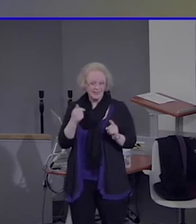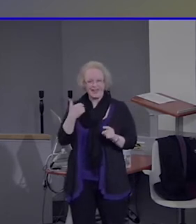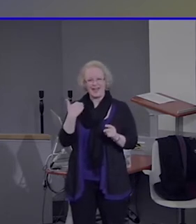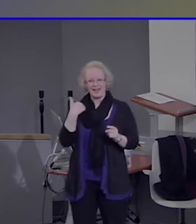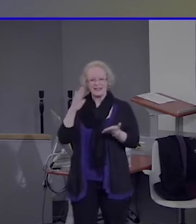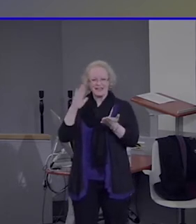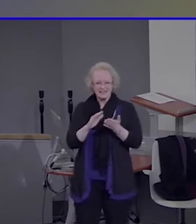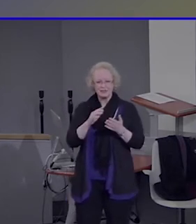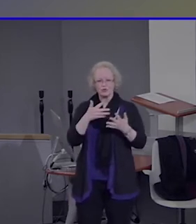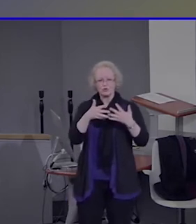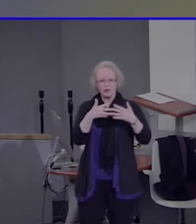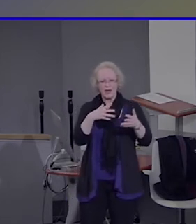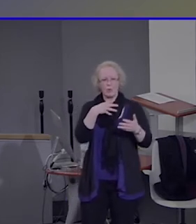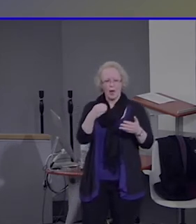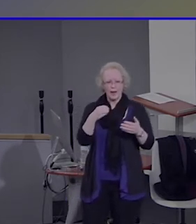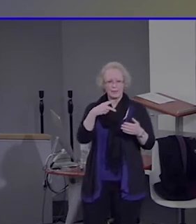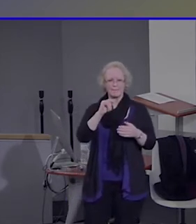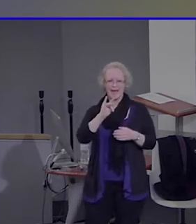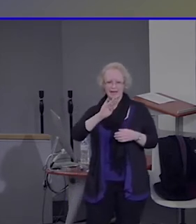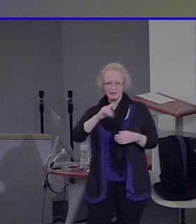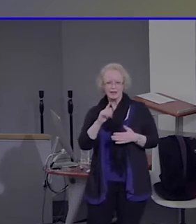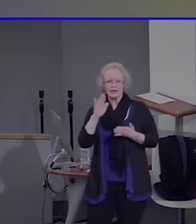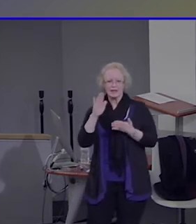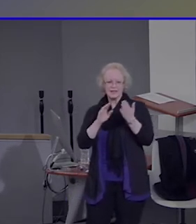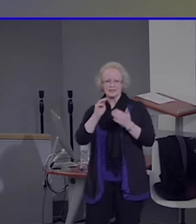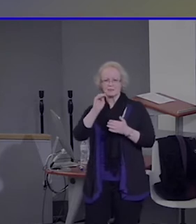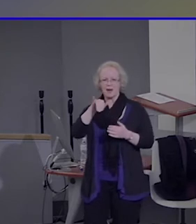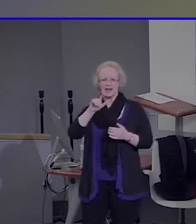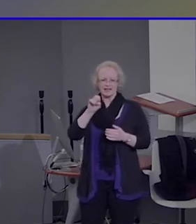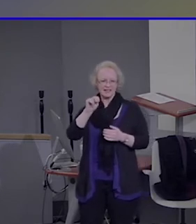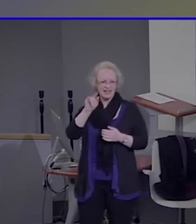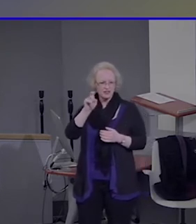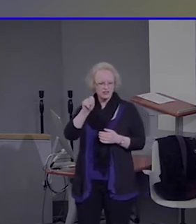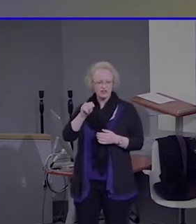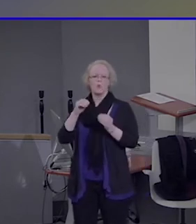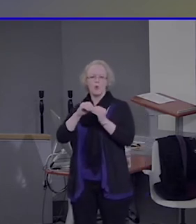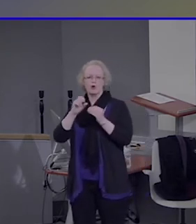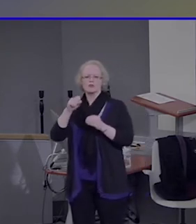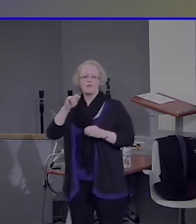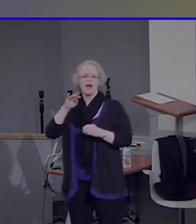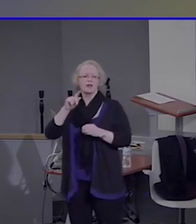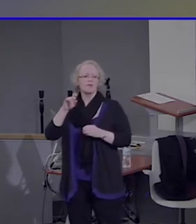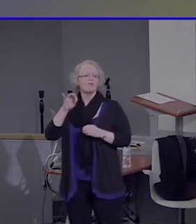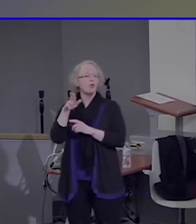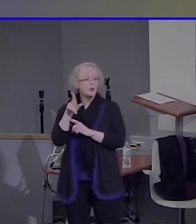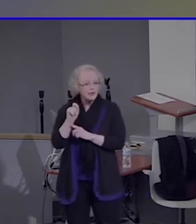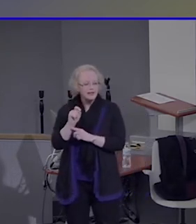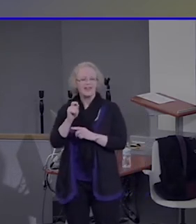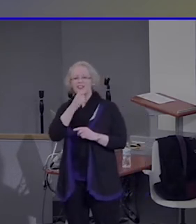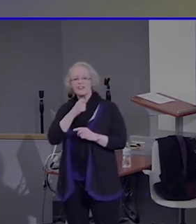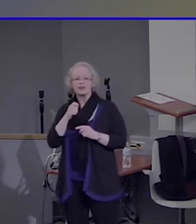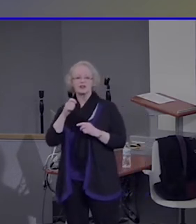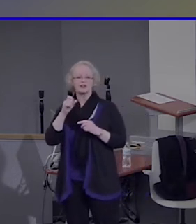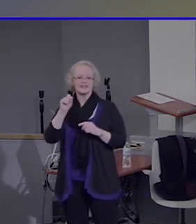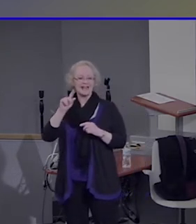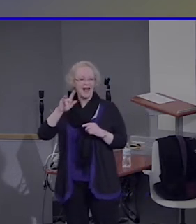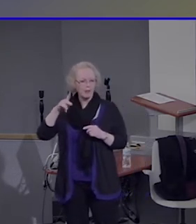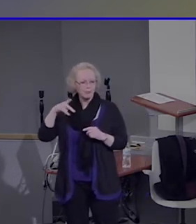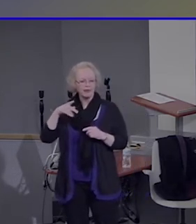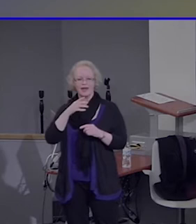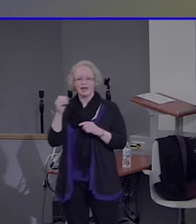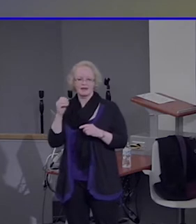packing less myelination more cerebral spinal fluid they have thinner scalps thinner bones and they have fontanelles